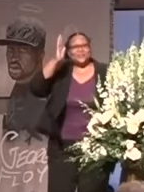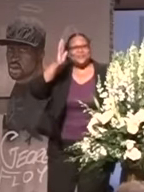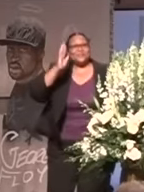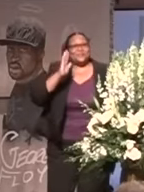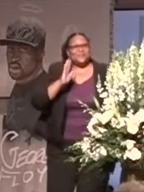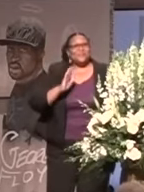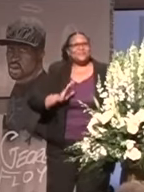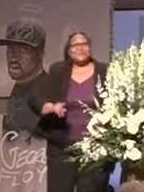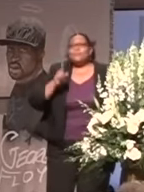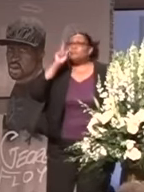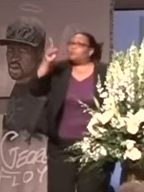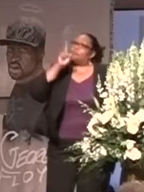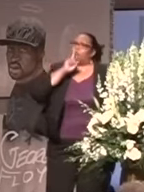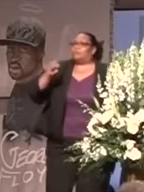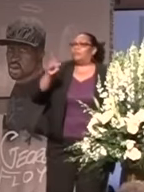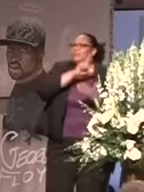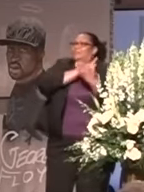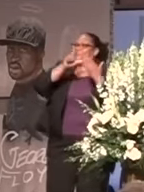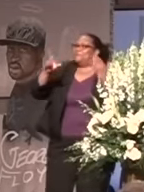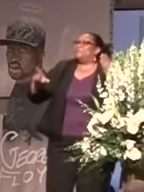Nobody like